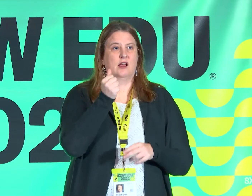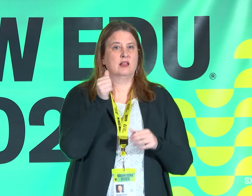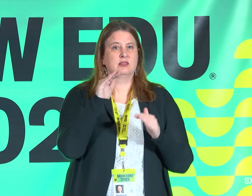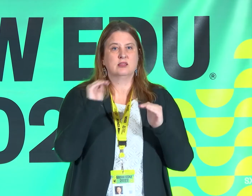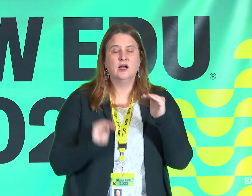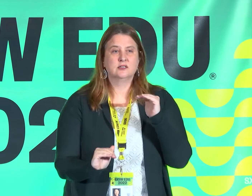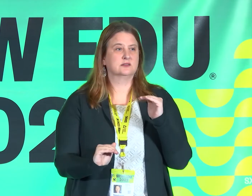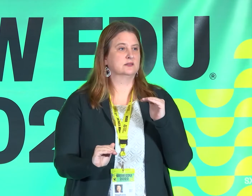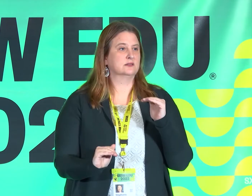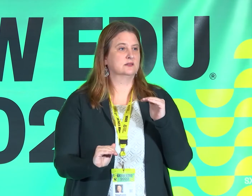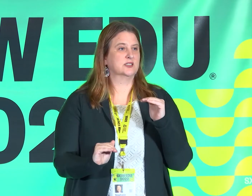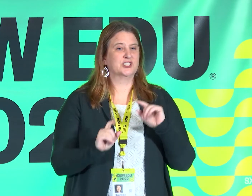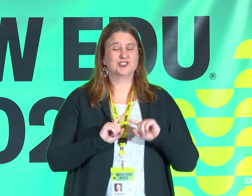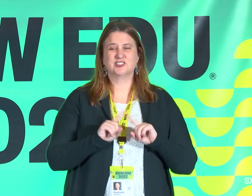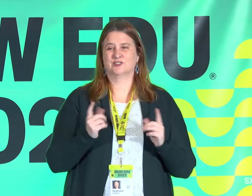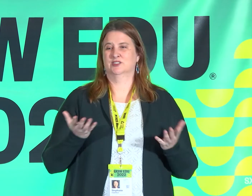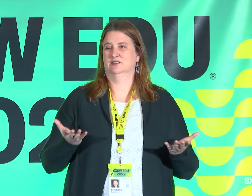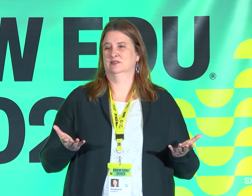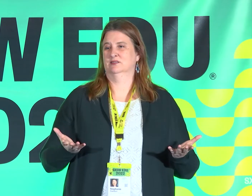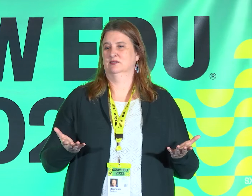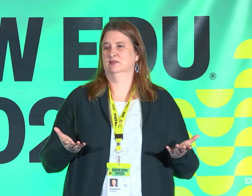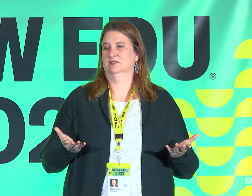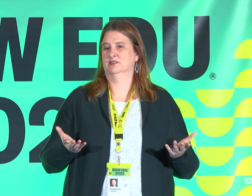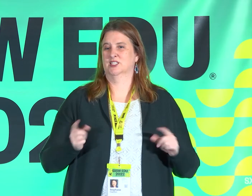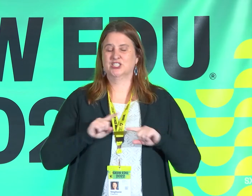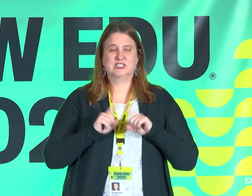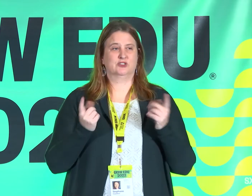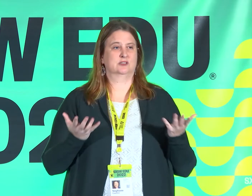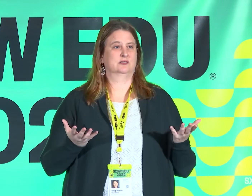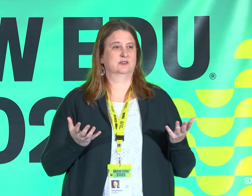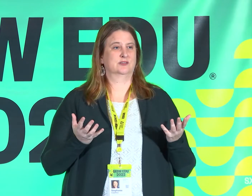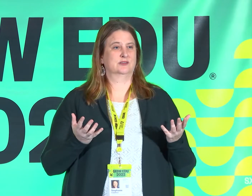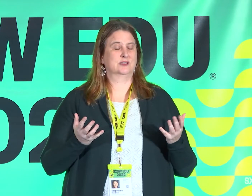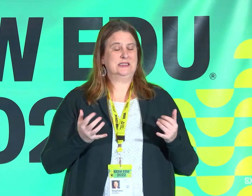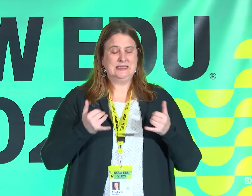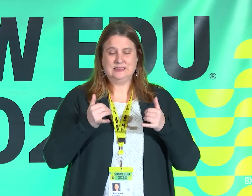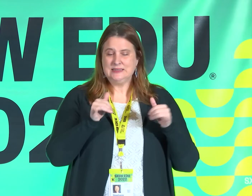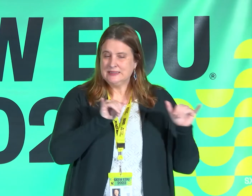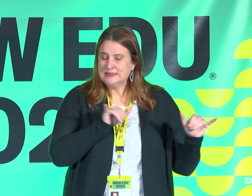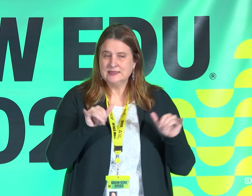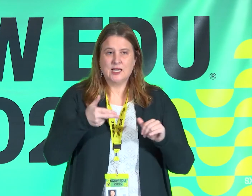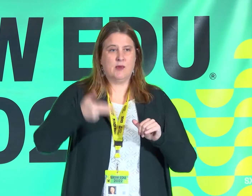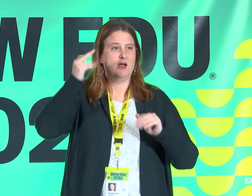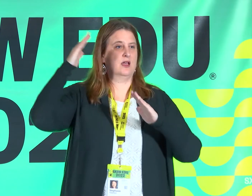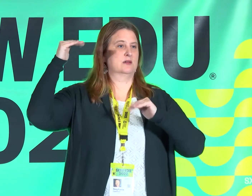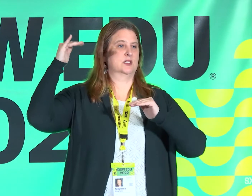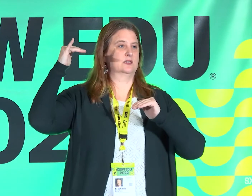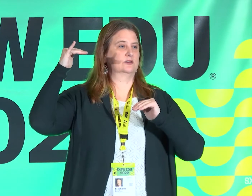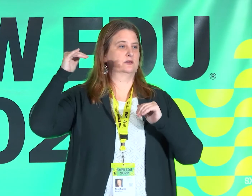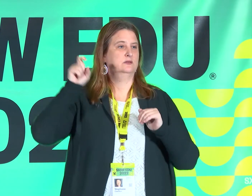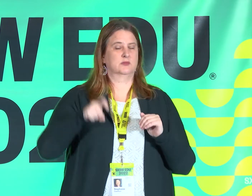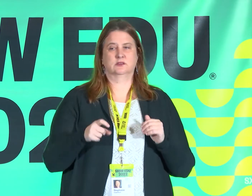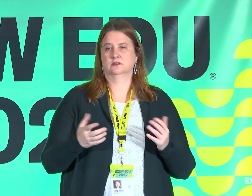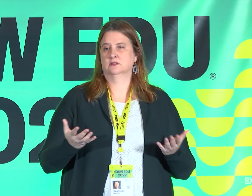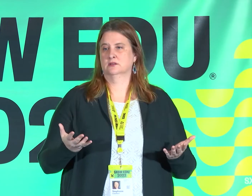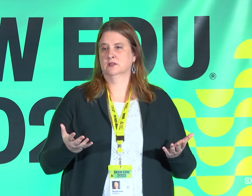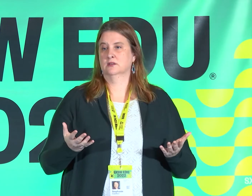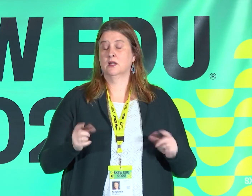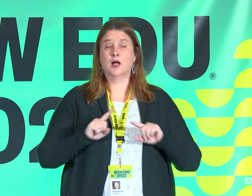It's not that it's any worse or less than, often it's just that it's different. But we need to have those same high